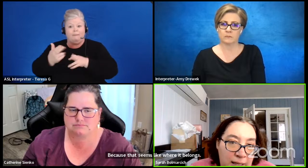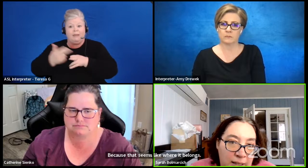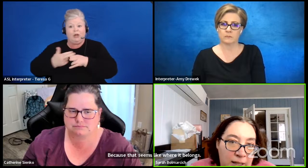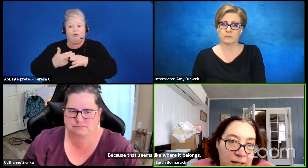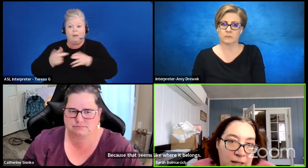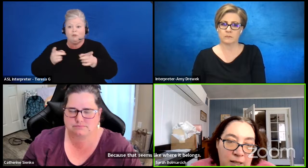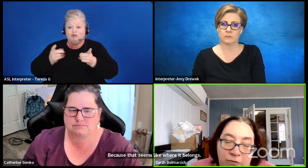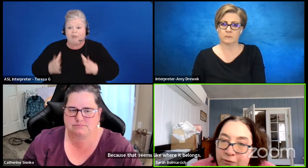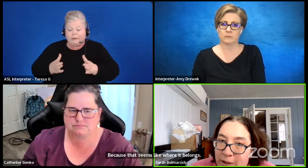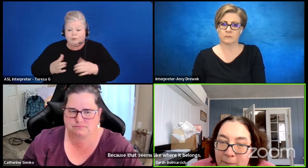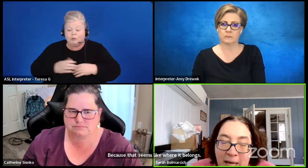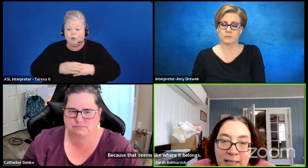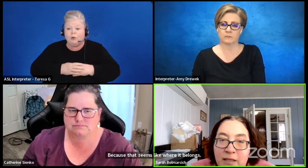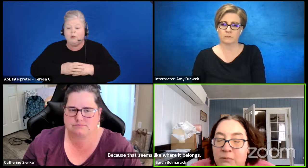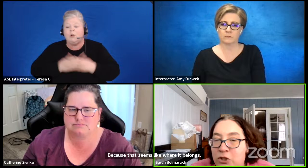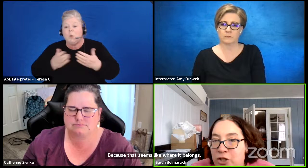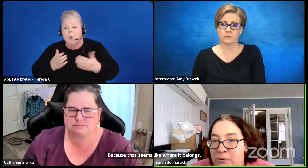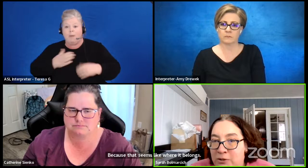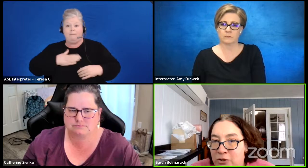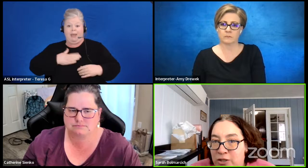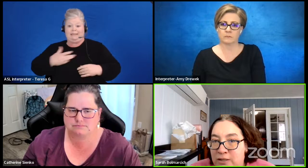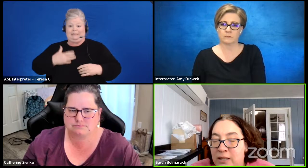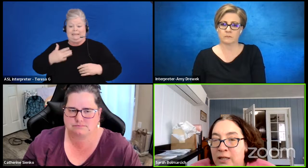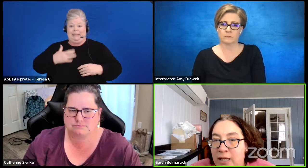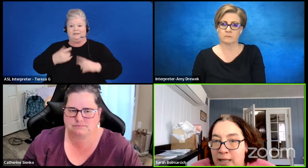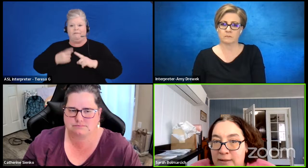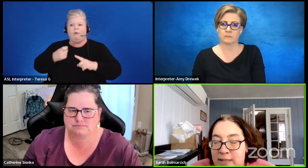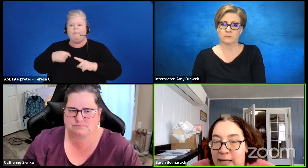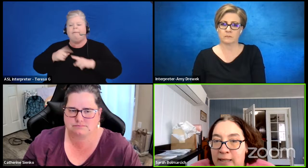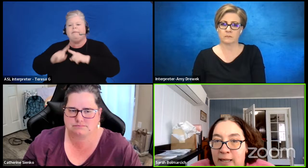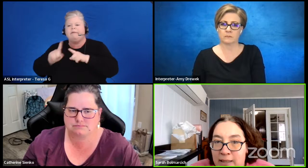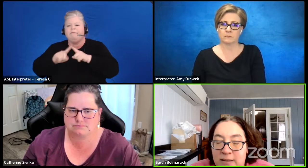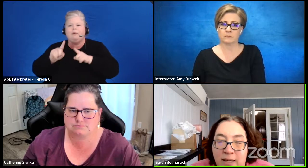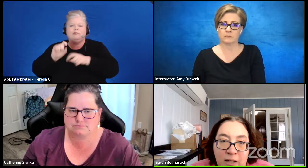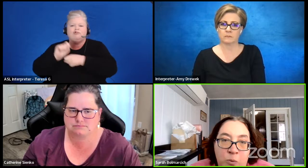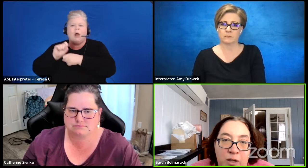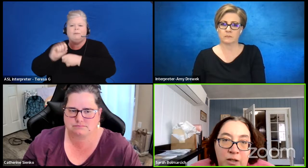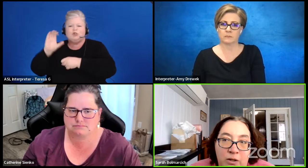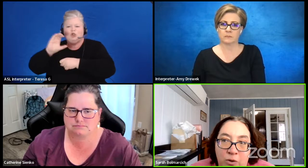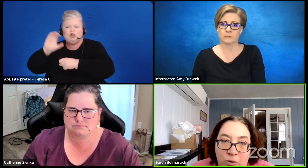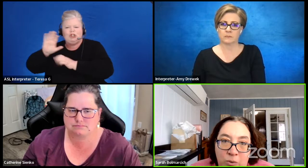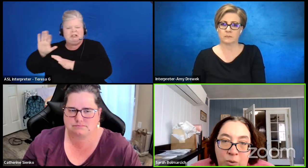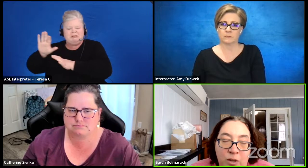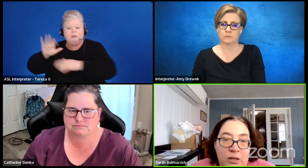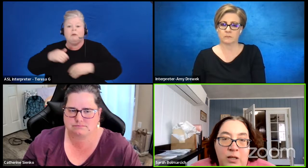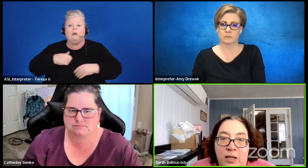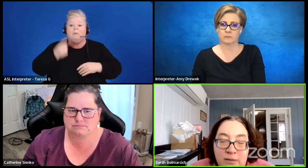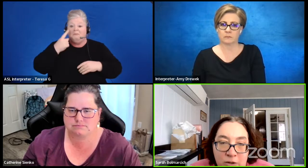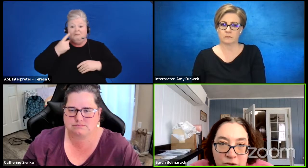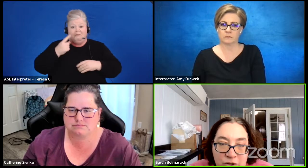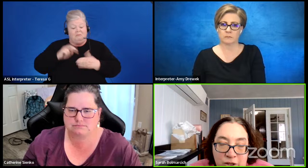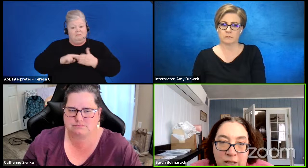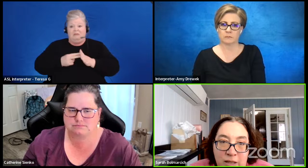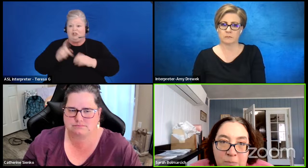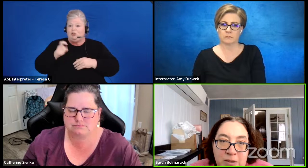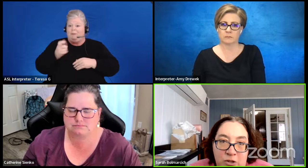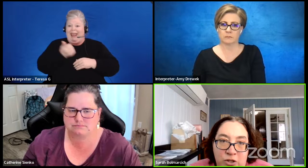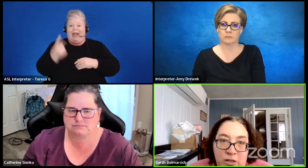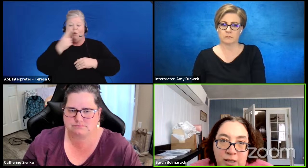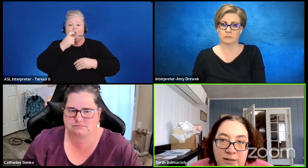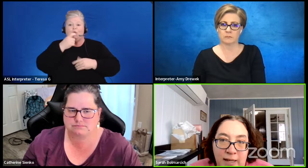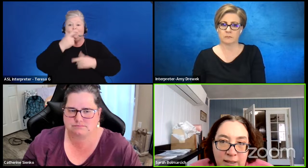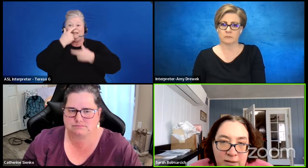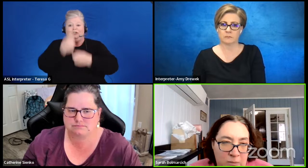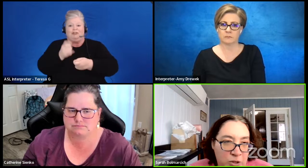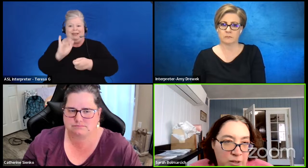sense, again, from academic job searches, is that it is anyone who is interested in the